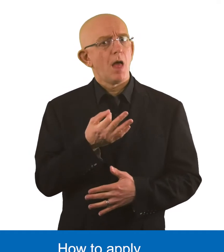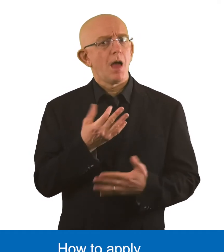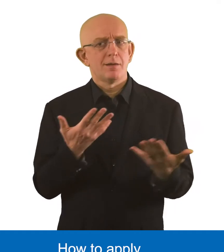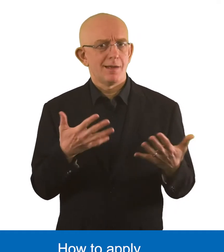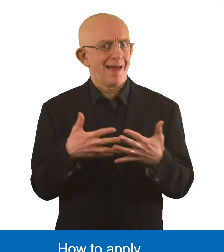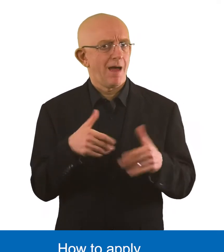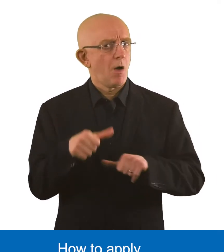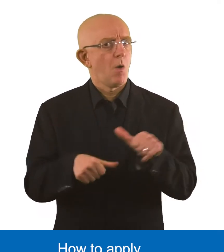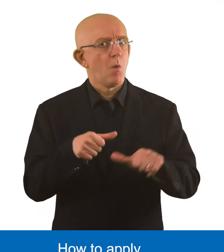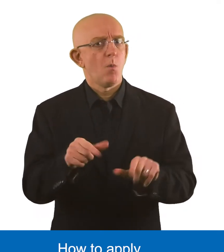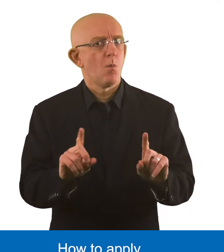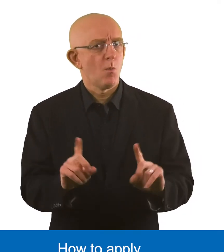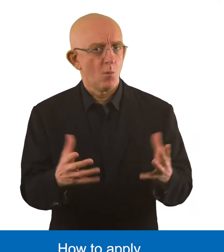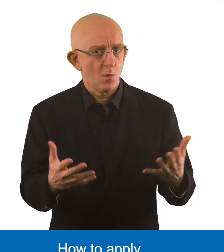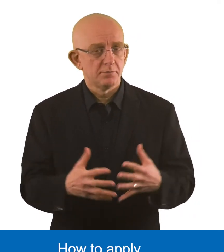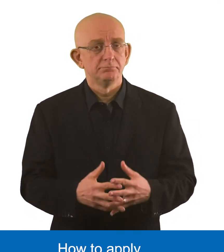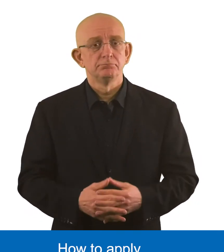How to apply.